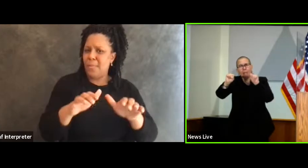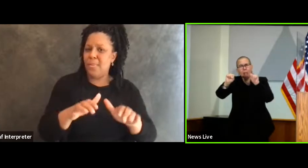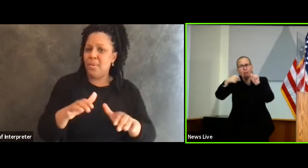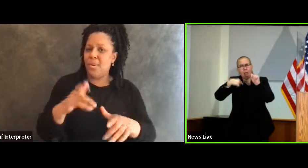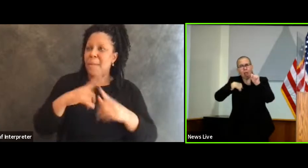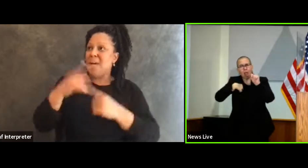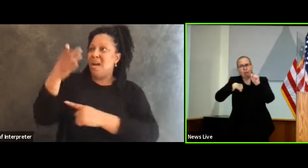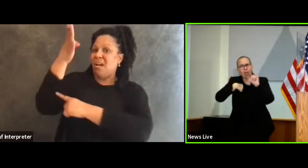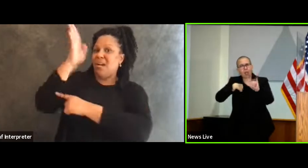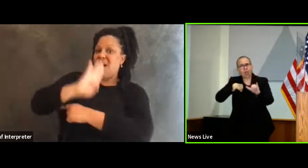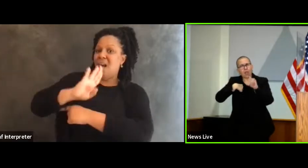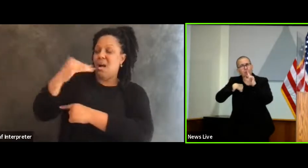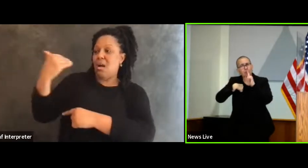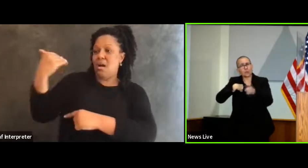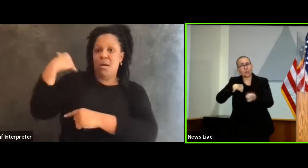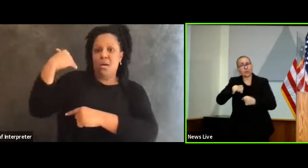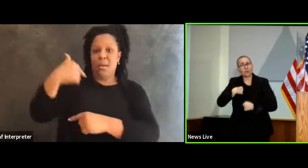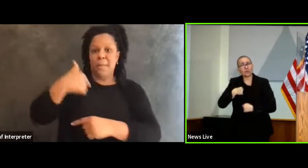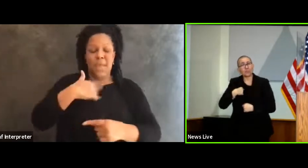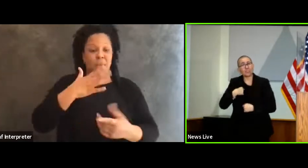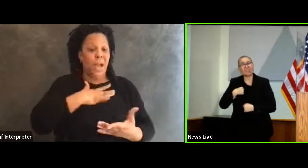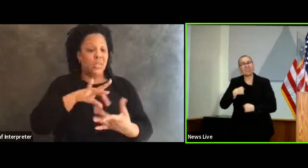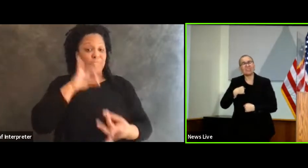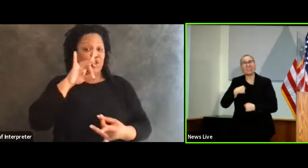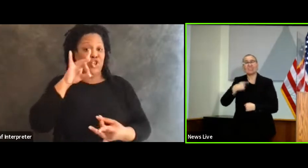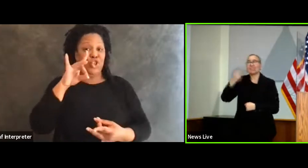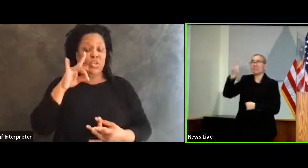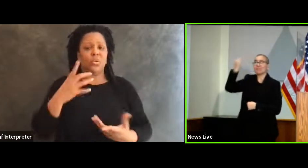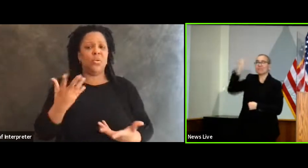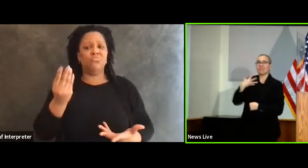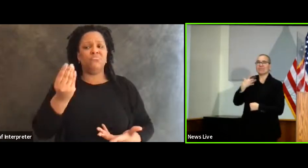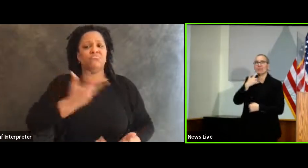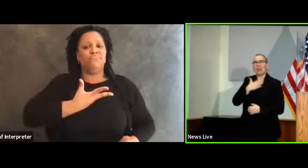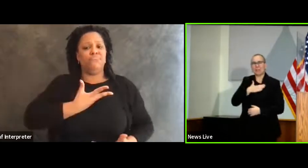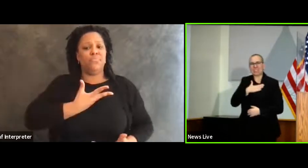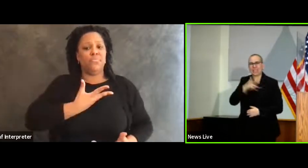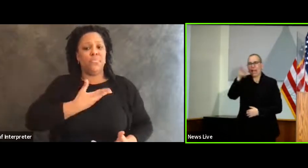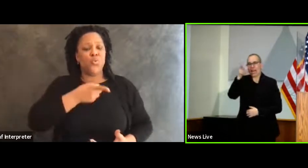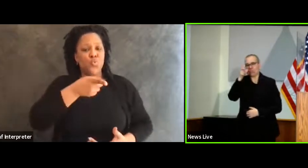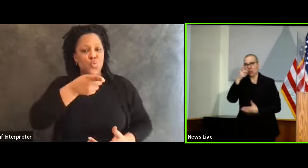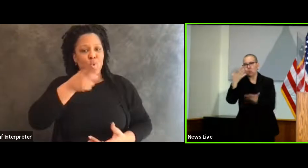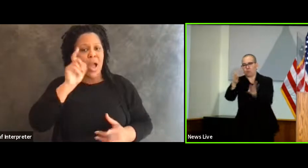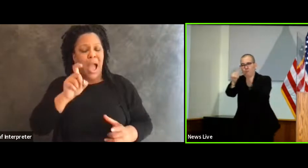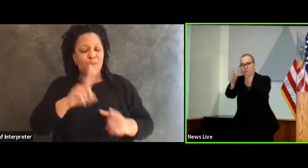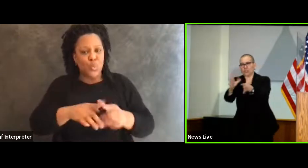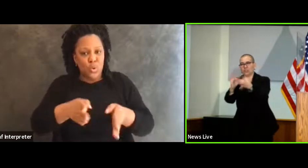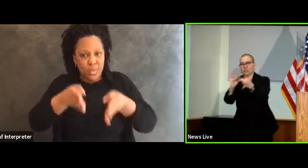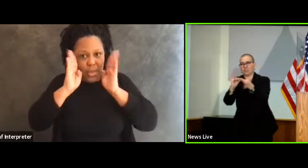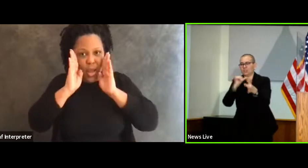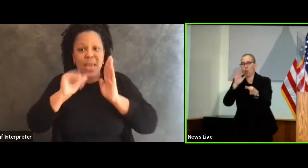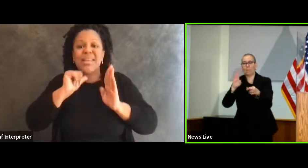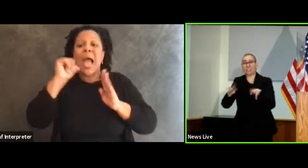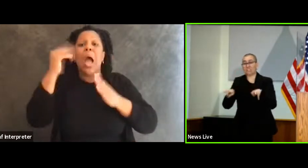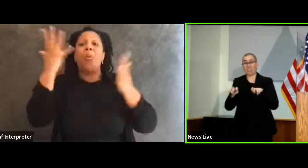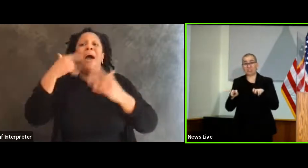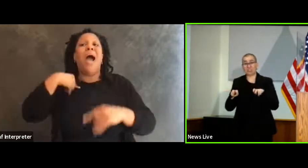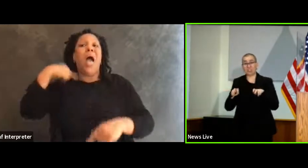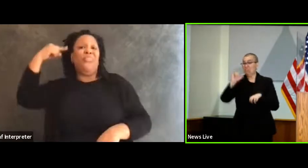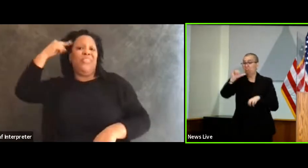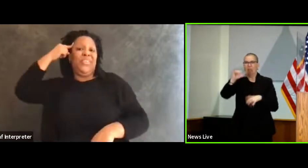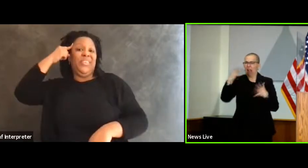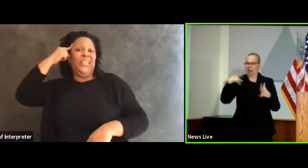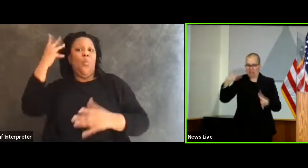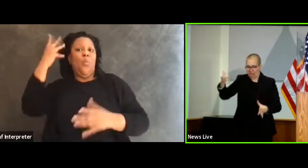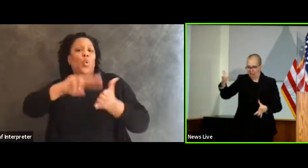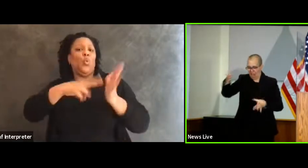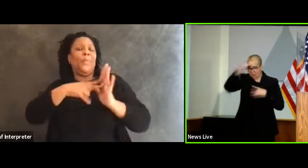to what she's saying, not what you think you're saying. And that had a real big impact on me, and I think has adjusted my perspective in